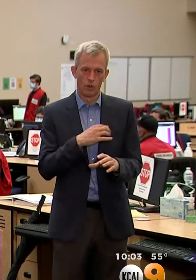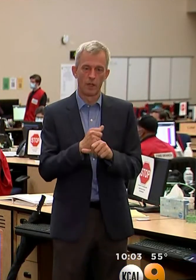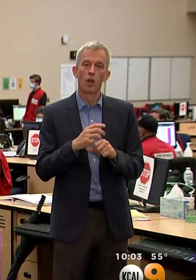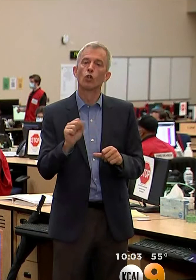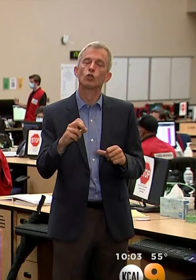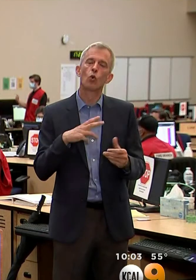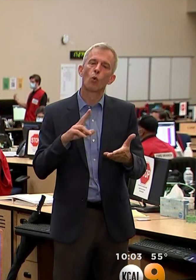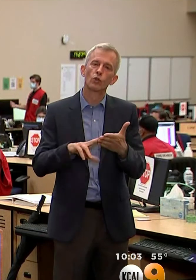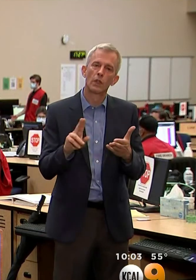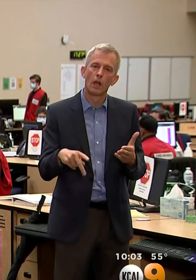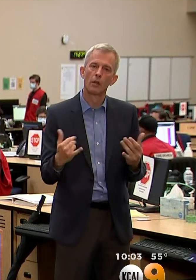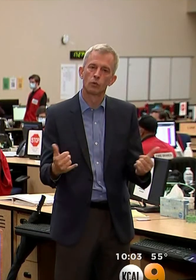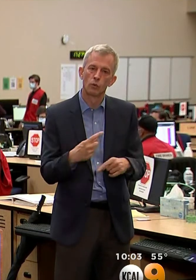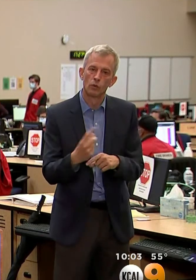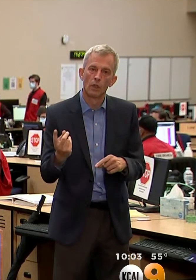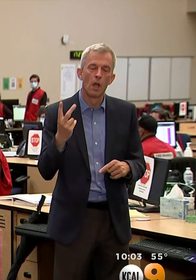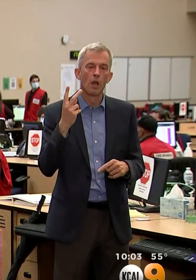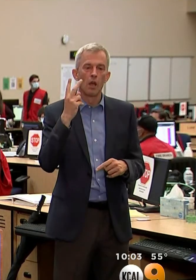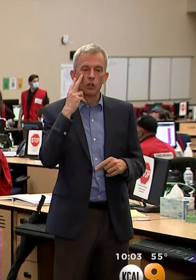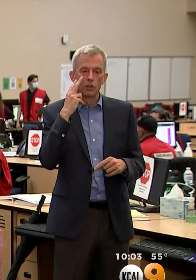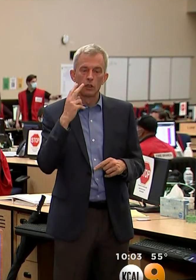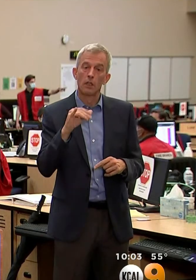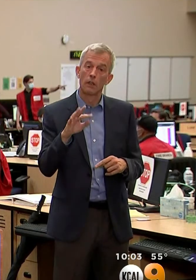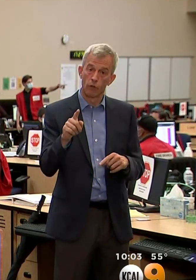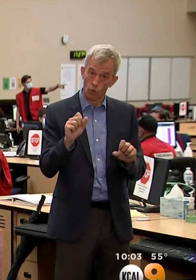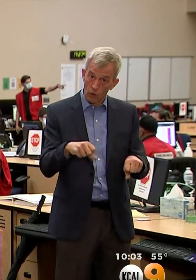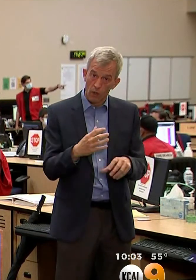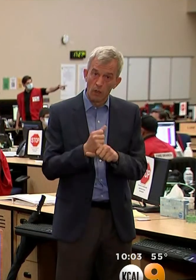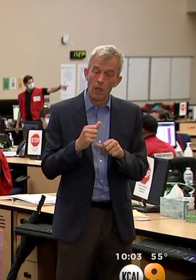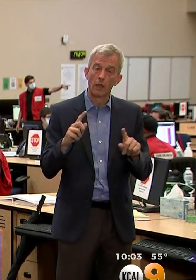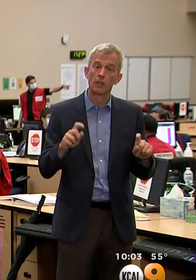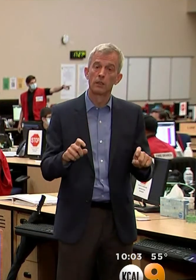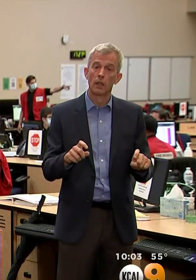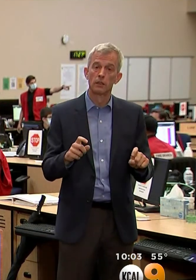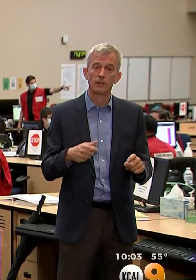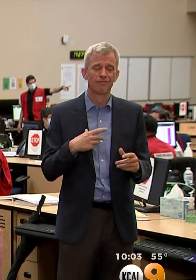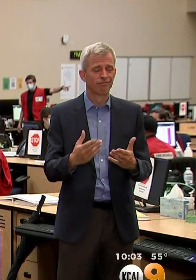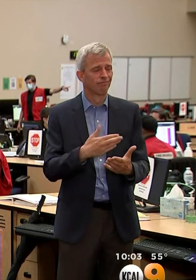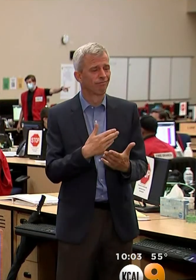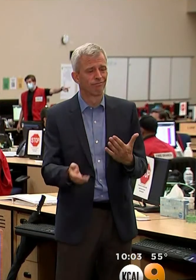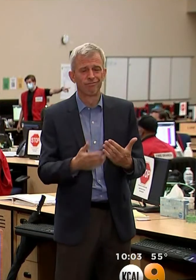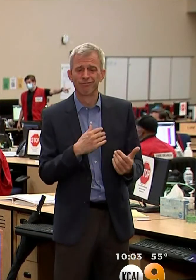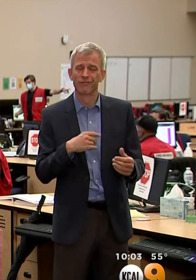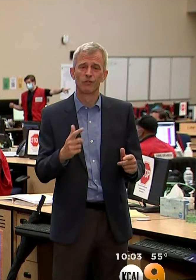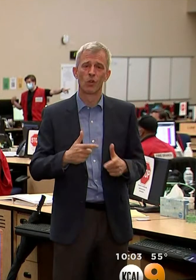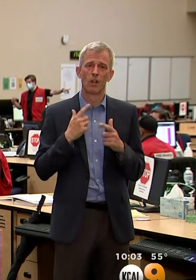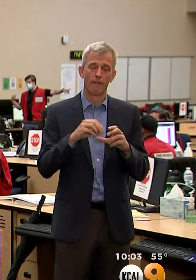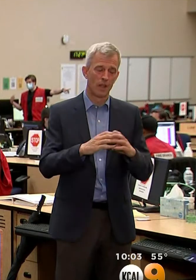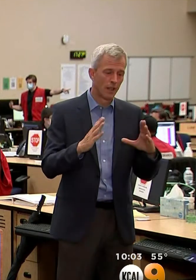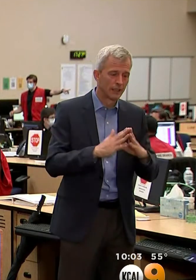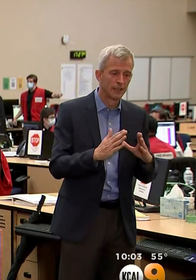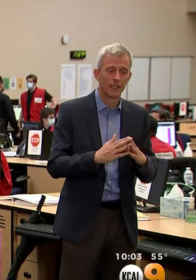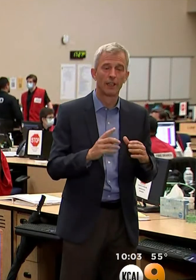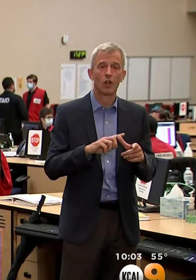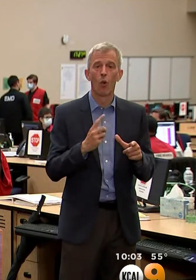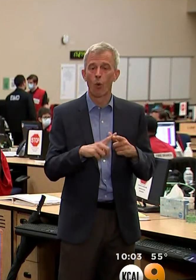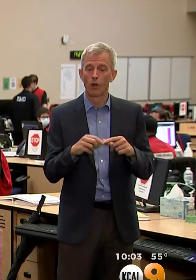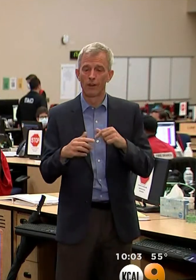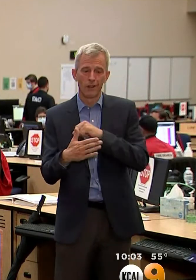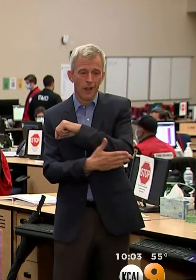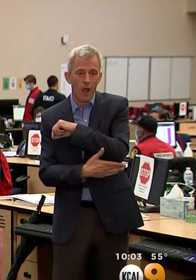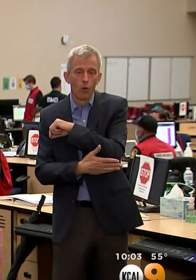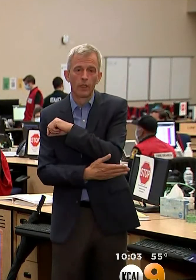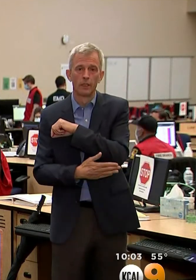today. See if you're if you can get a test, and it doesn't matter whether you live in the city of Los Angeles or one of the other 87 cities